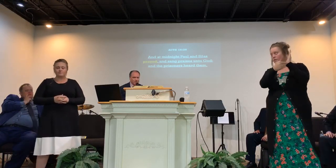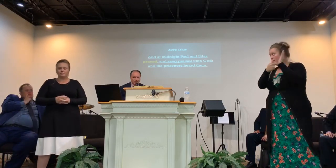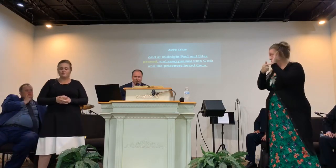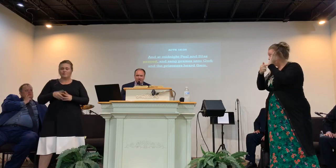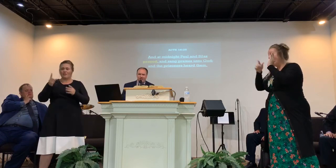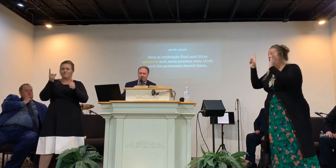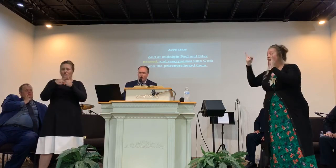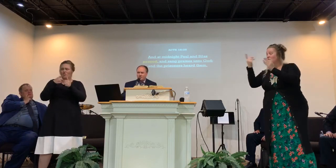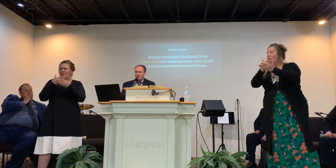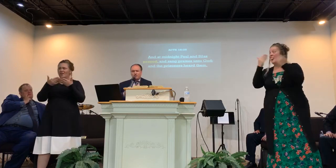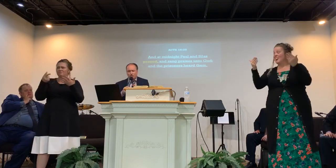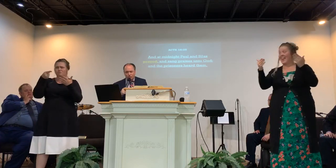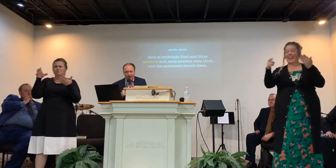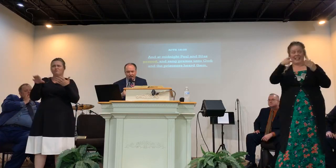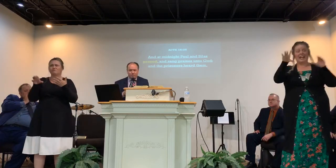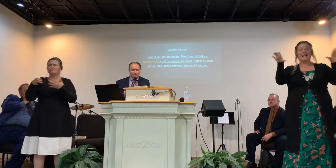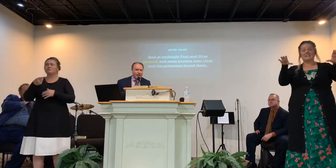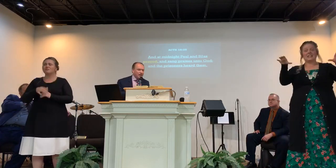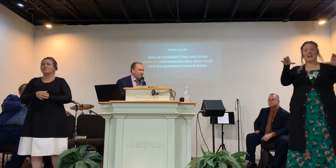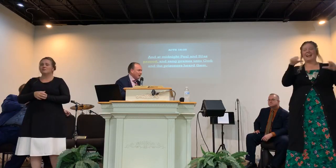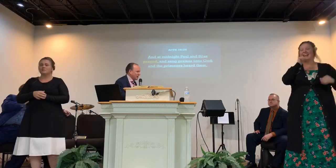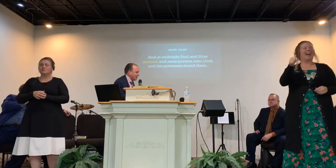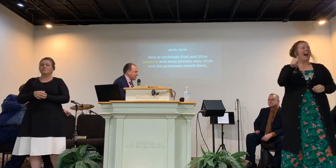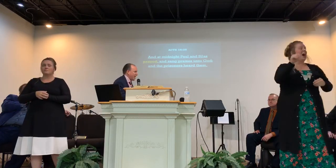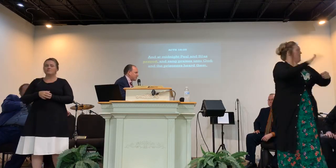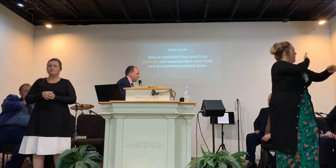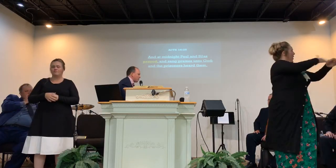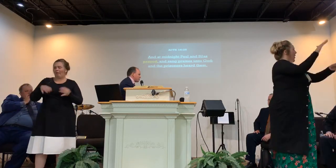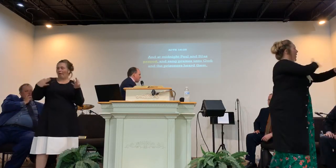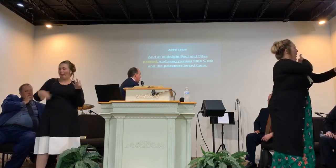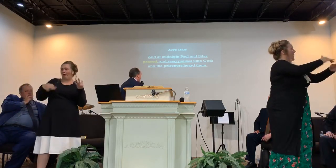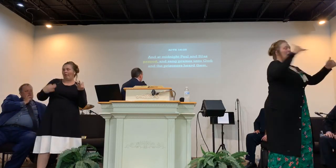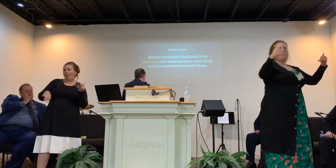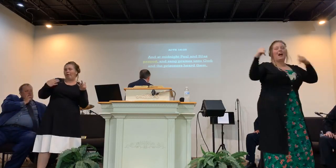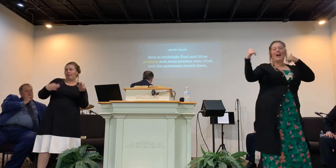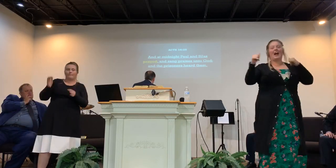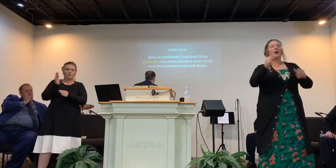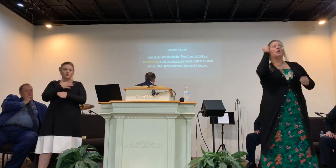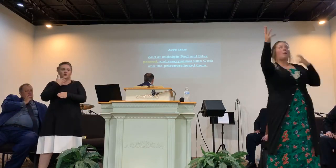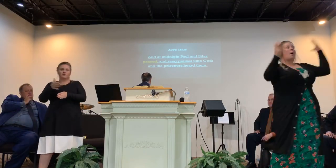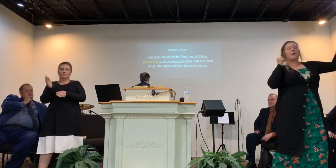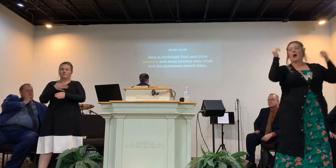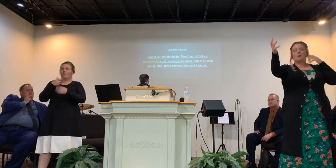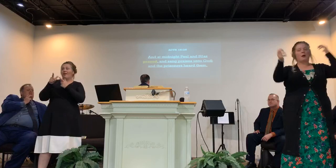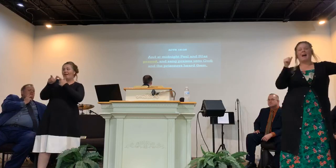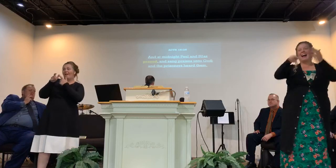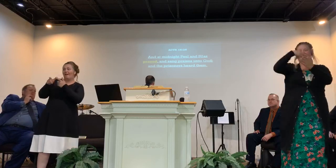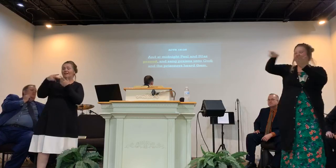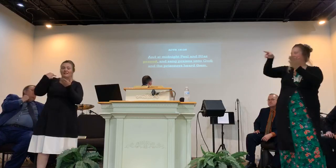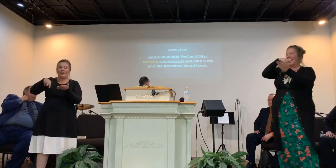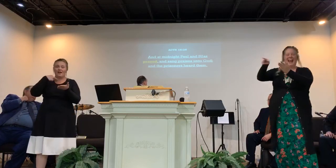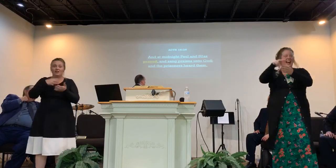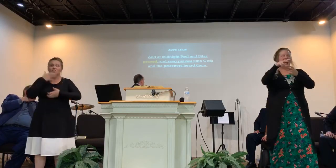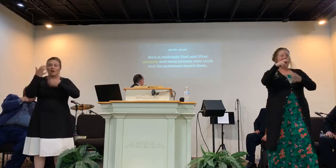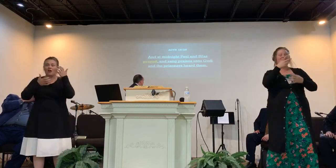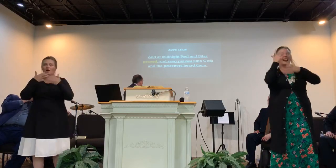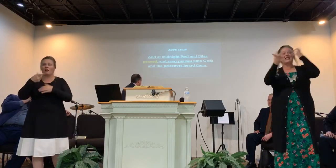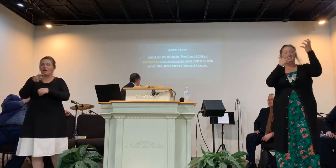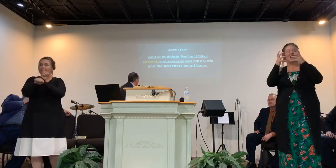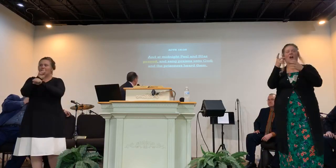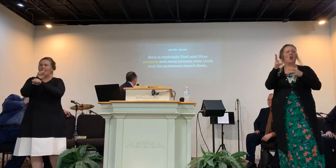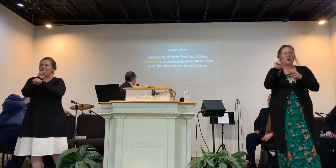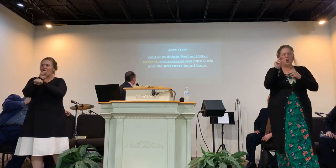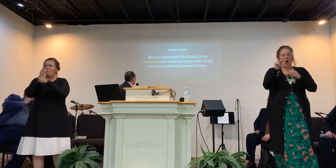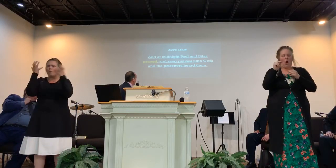The first thing that they did wasn't strike up the band and let's have some music and let's run and dance and shout. They were bound in the